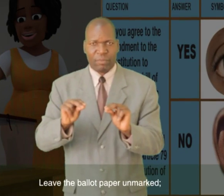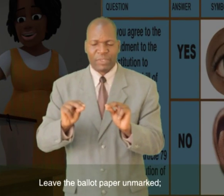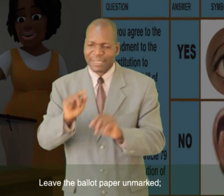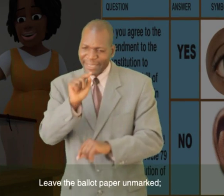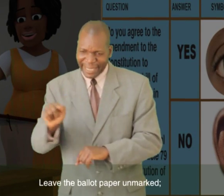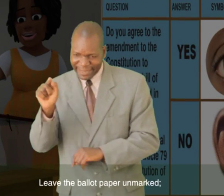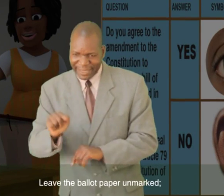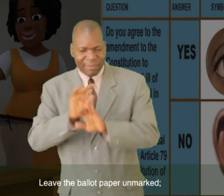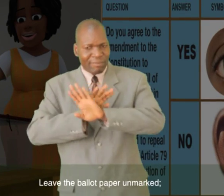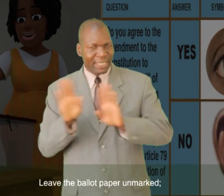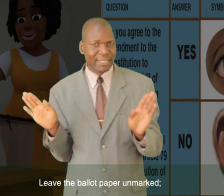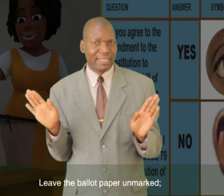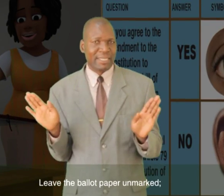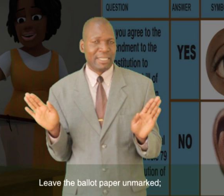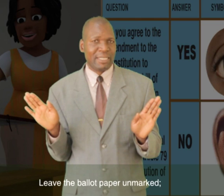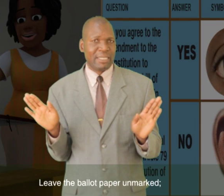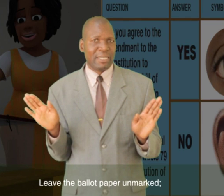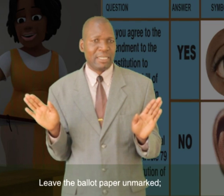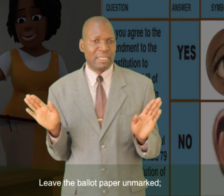Leave the ballot paper unmarked.